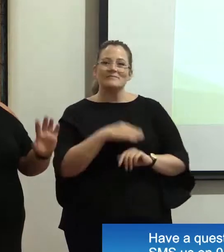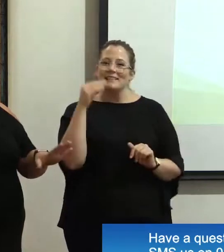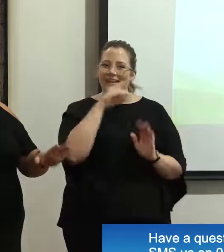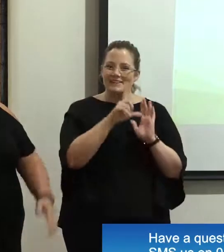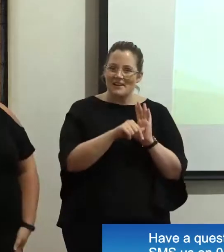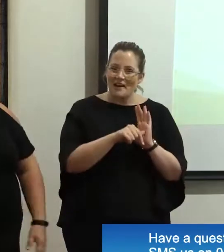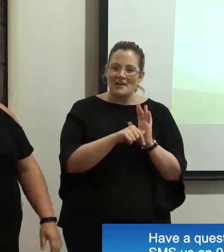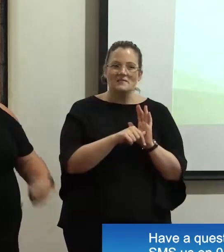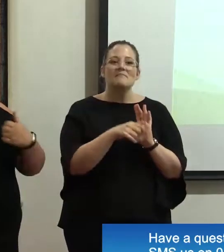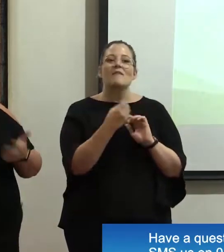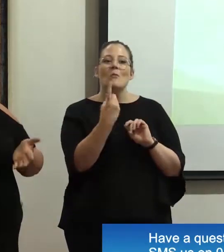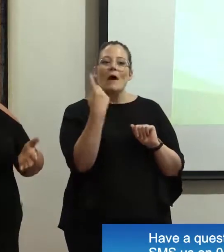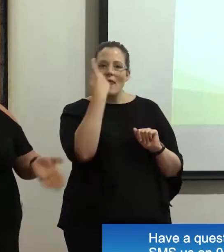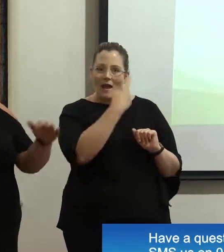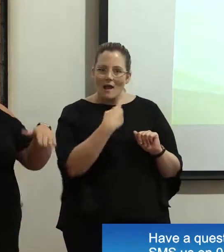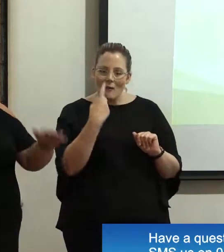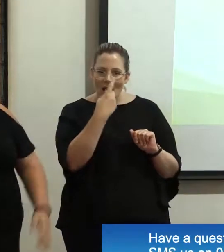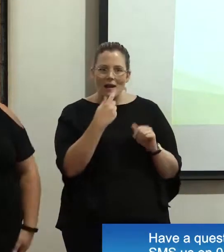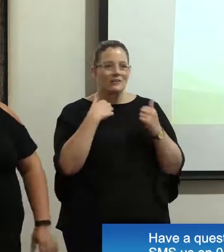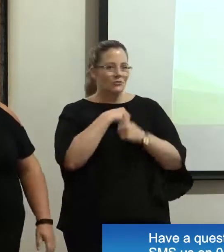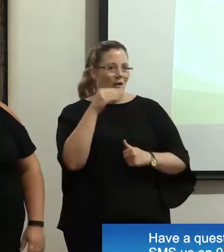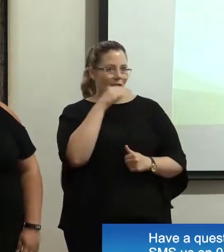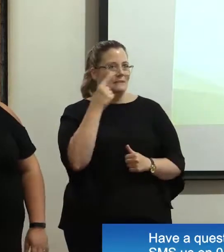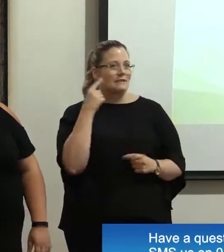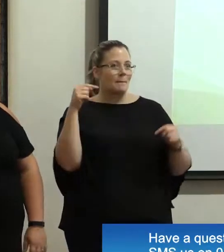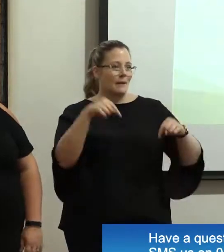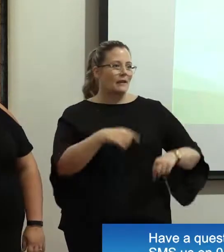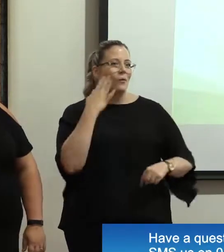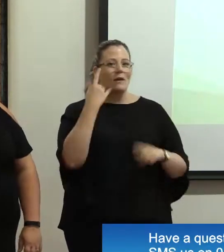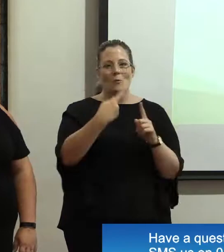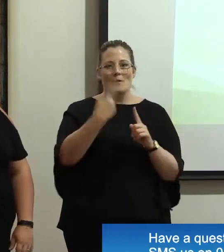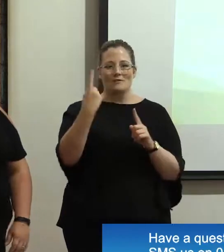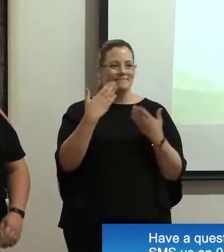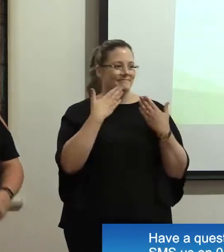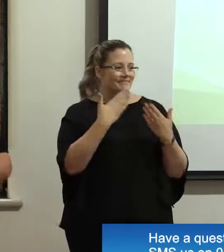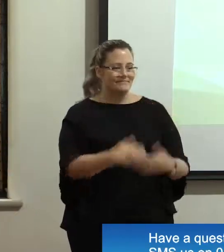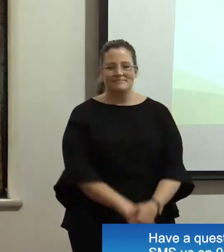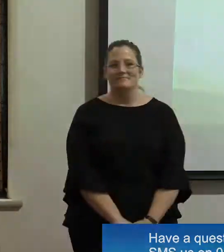so you've got an hour. Enjoy your lunch, and I'll see you back here at 1 o'clock. Thank you.